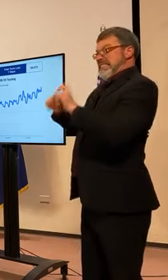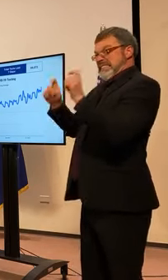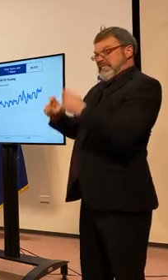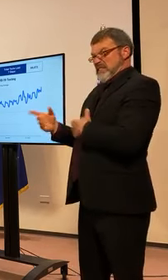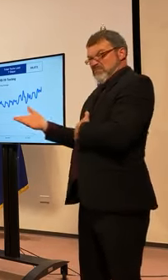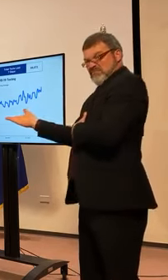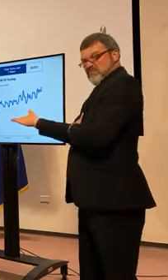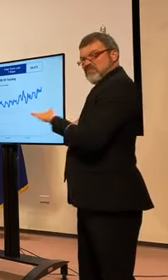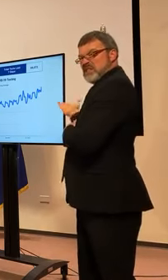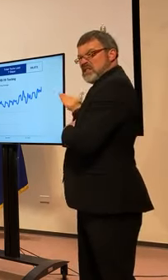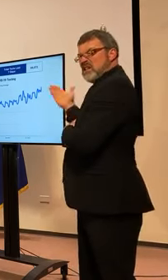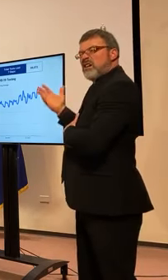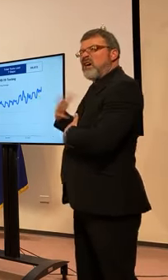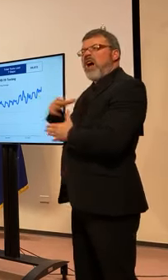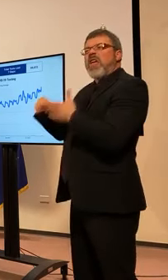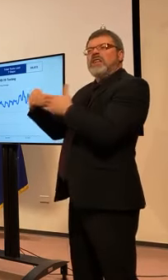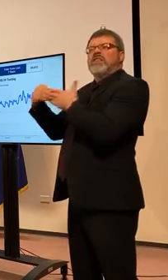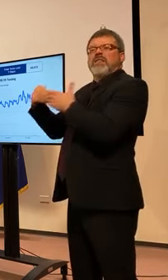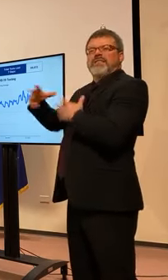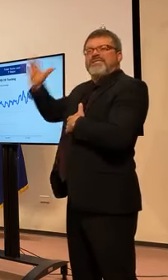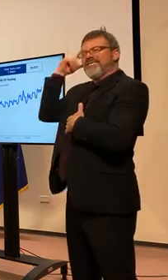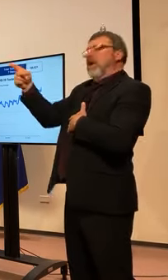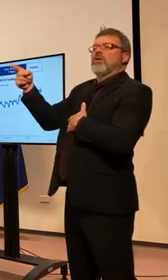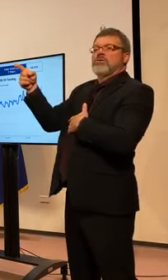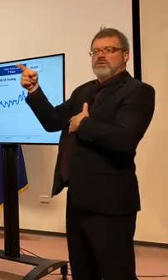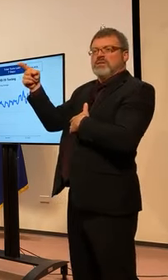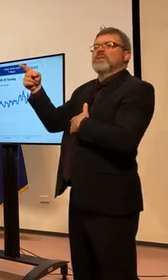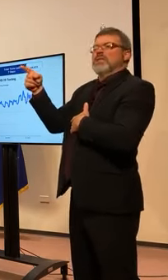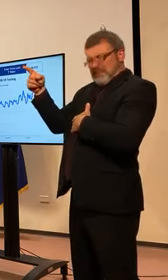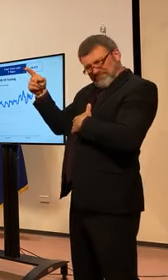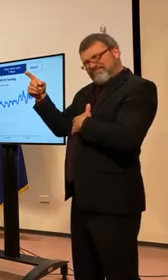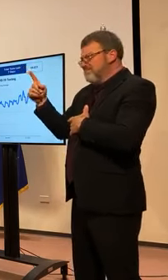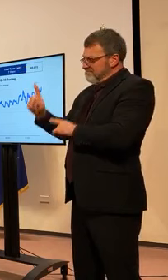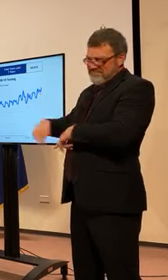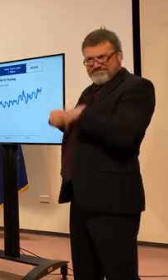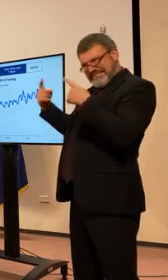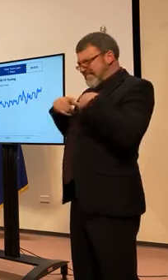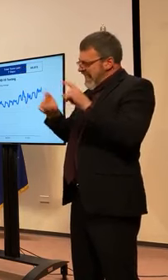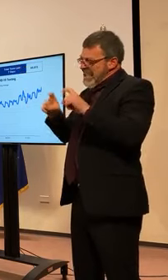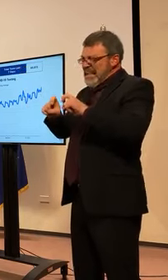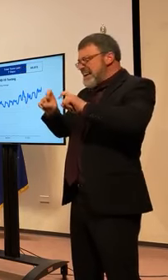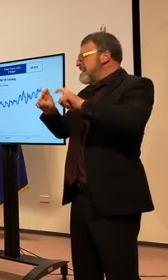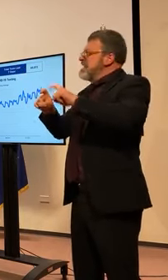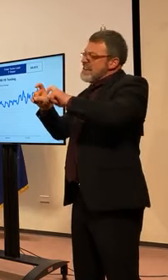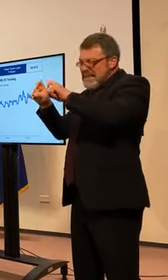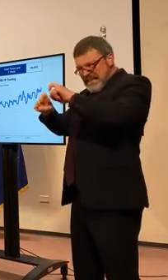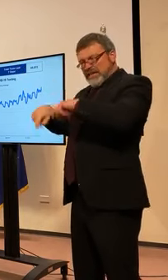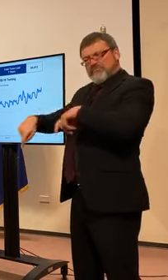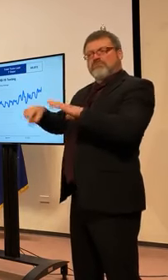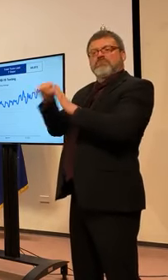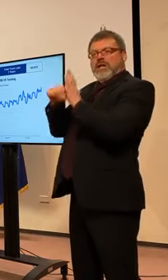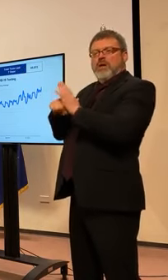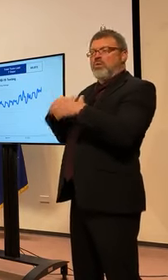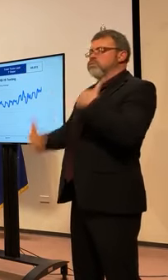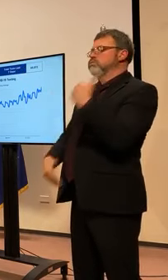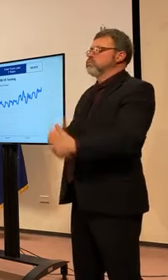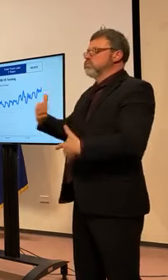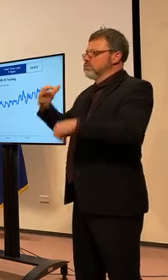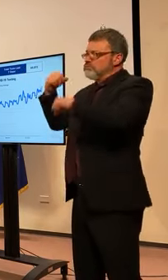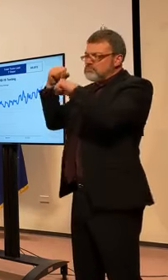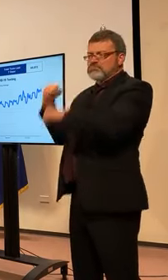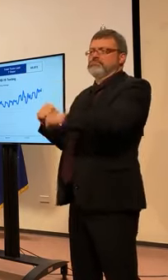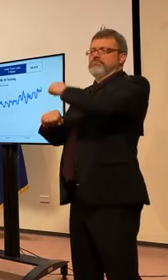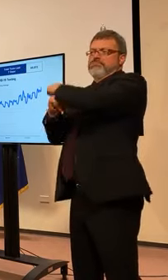in testing and have maintained throughout the pandemic a robust testing system. As you can see on